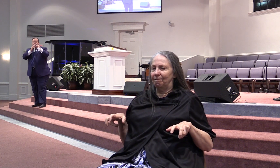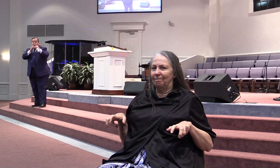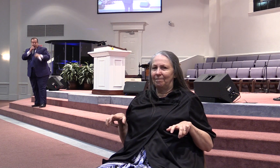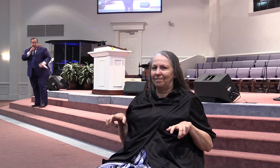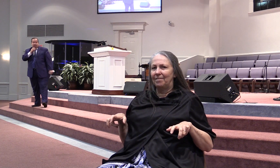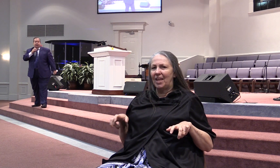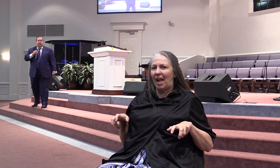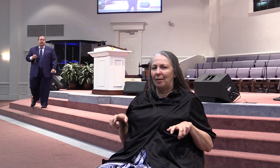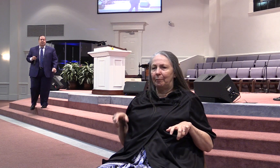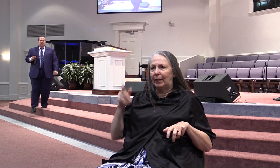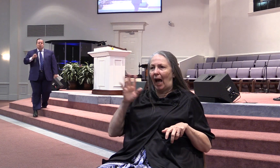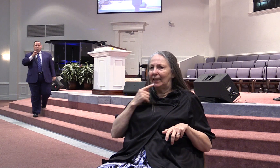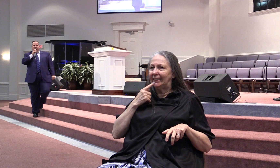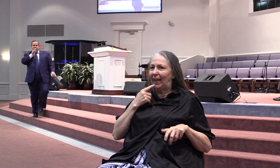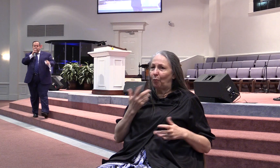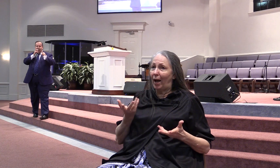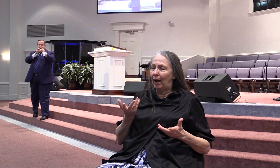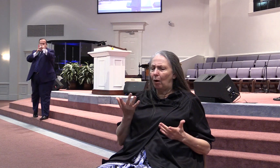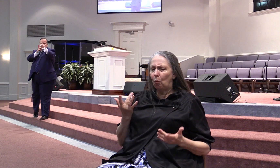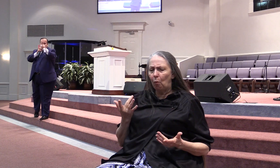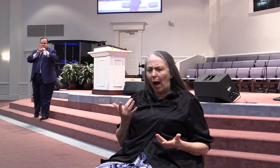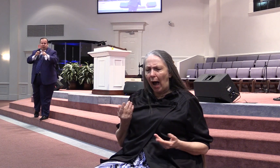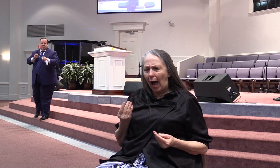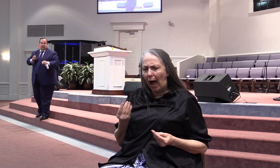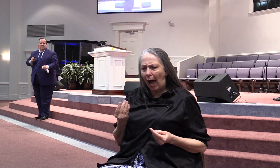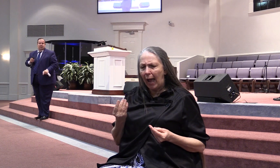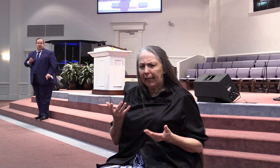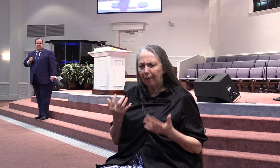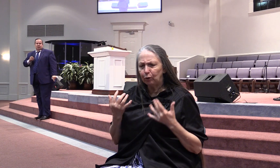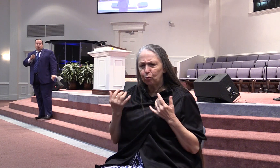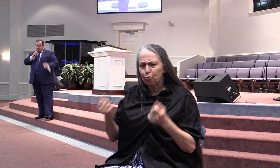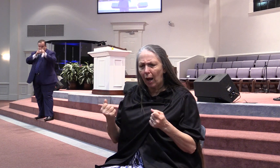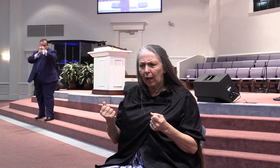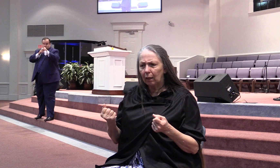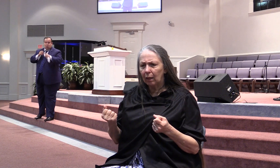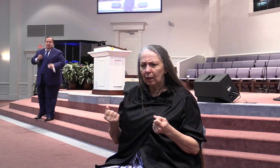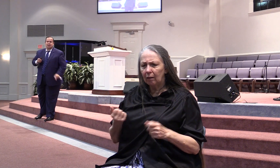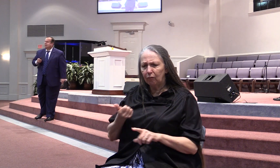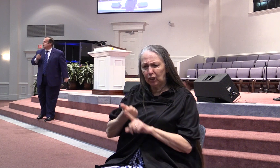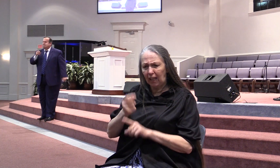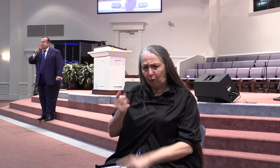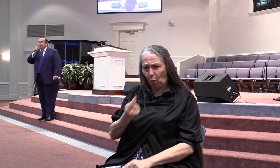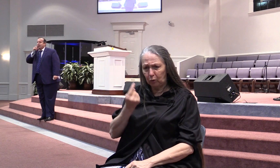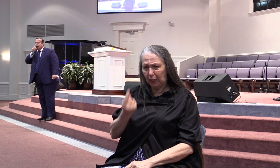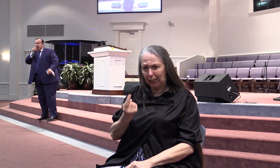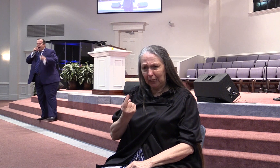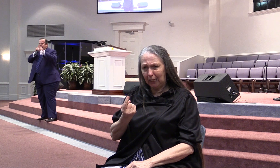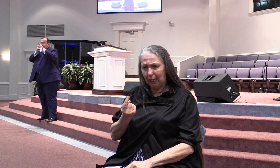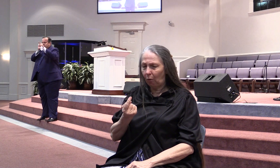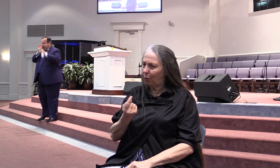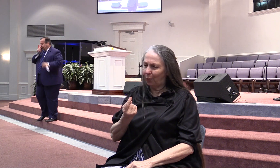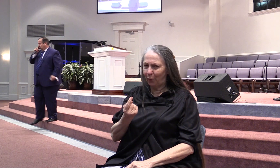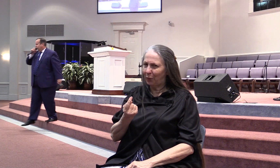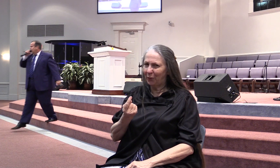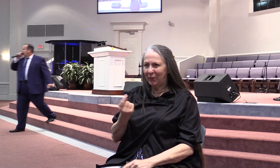Because God already said, why do you think I gave you that strength? Just for you? I